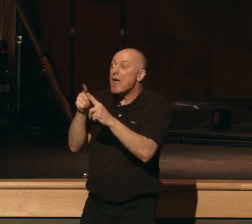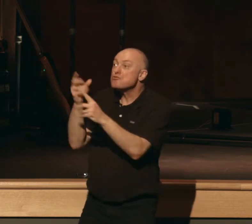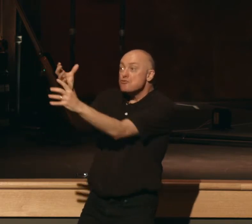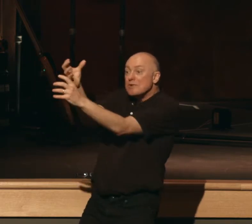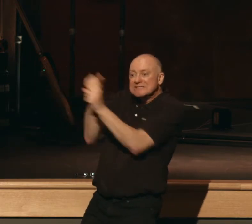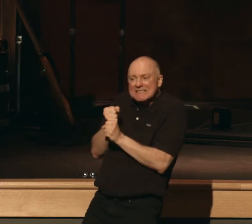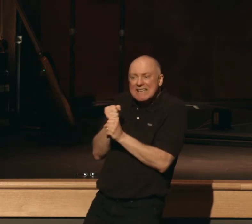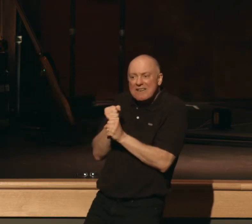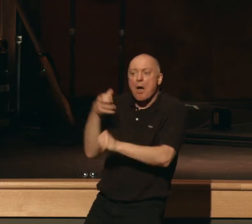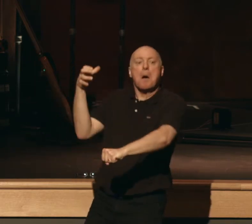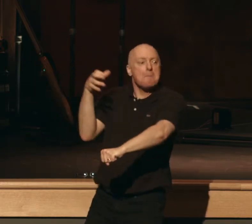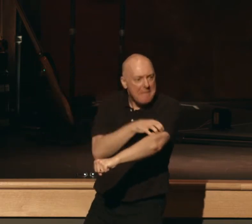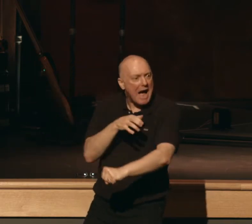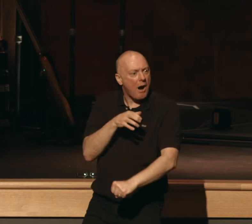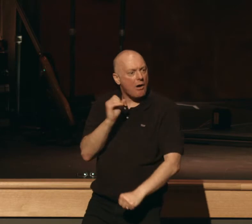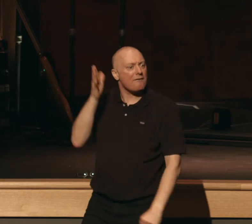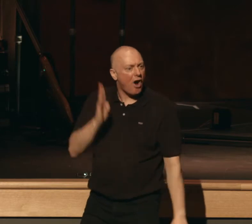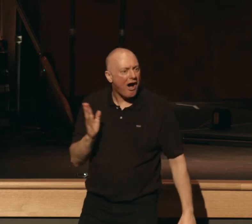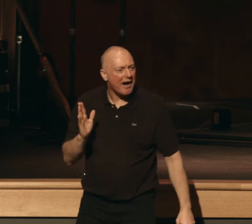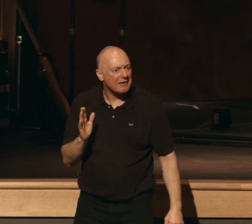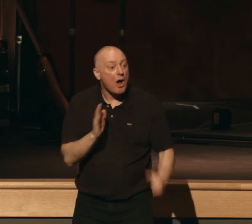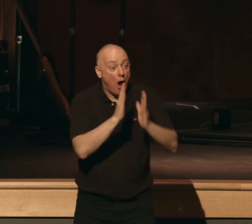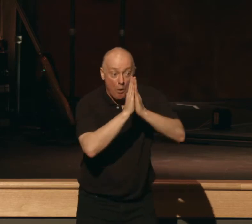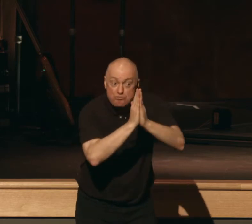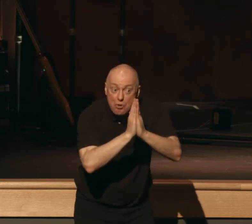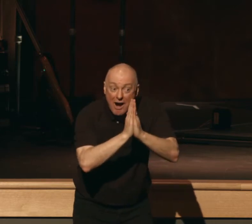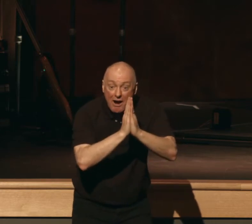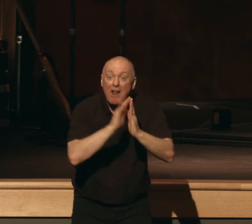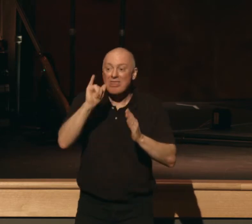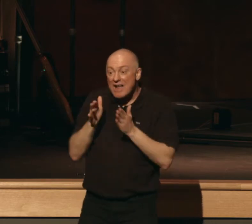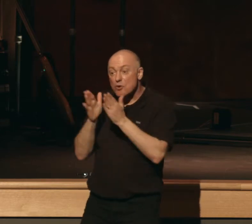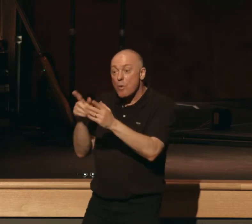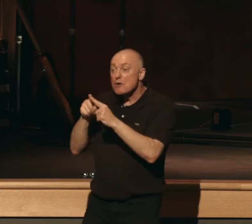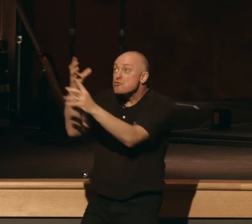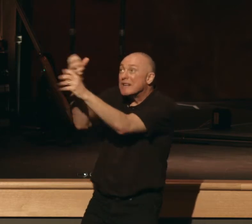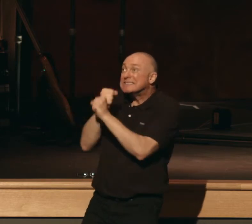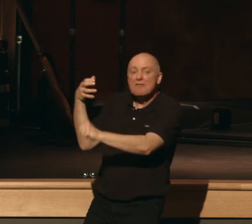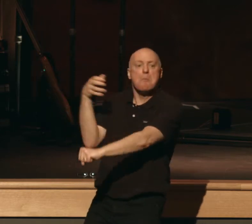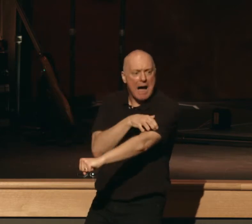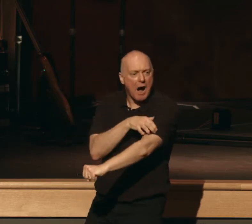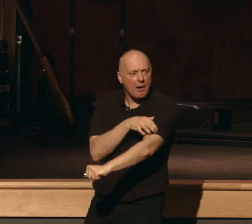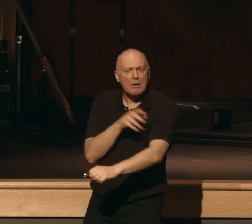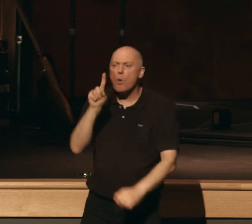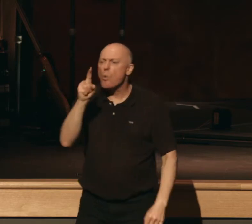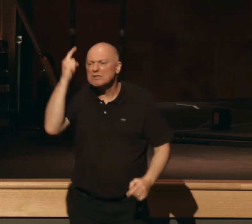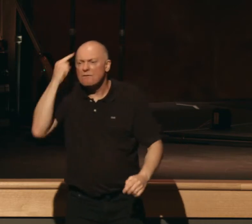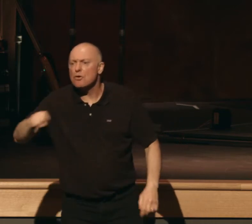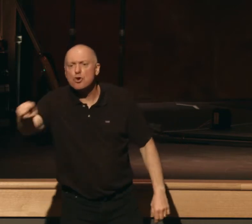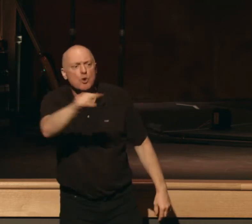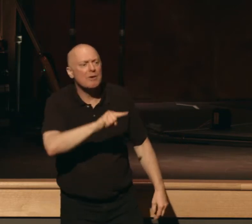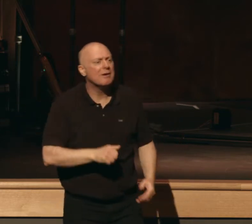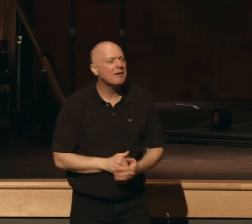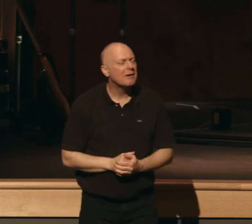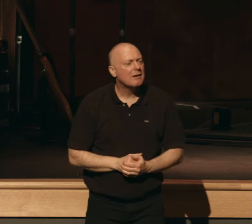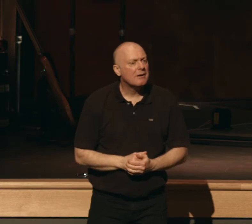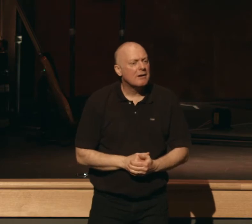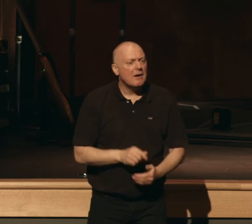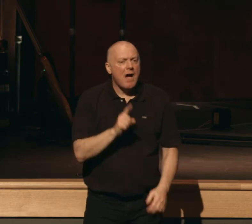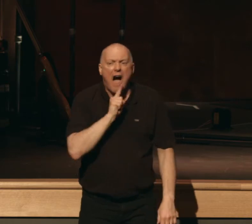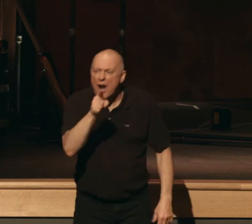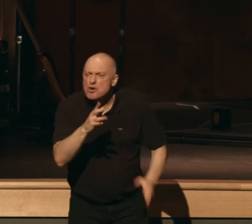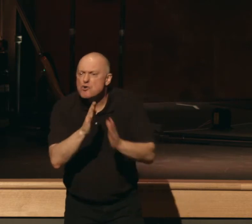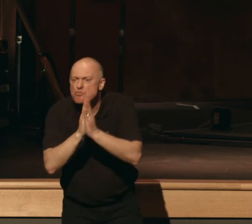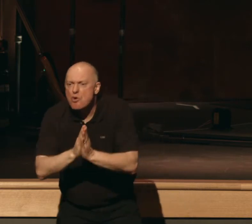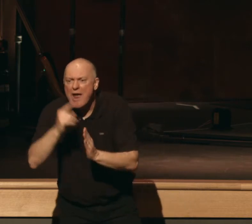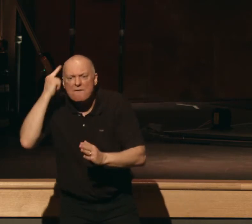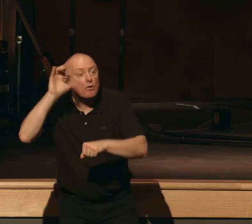laying hold of the power of God. Prayer is the means of power. So question, are you